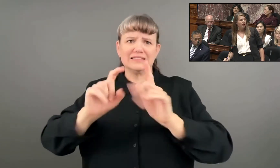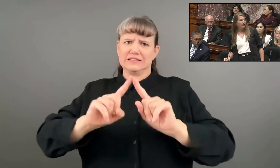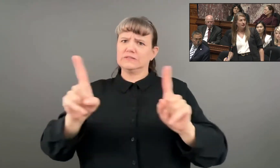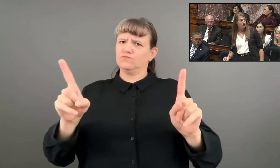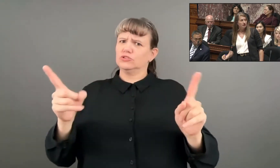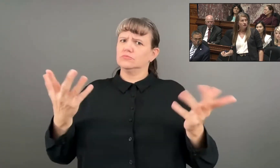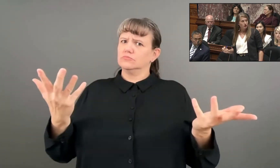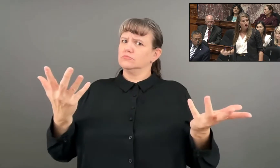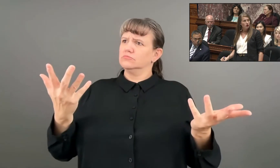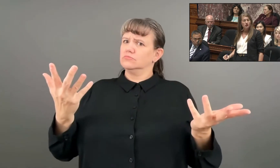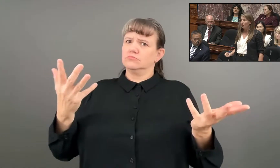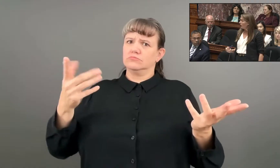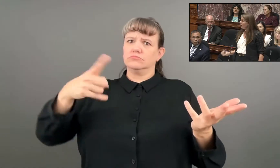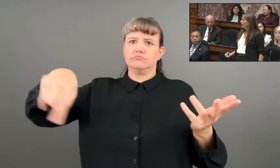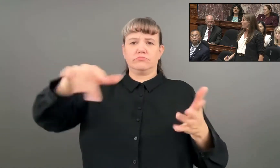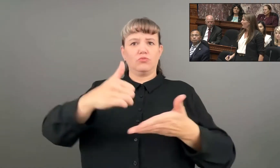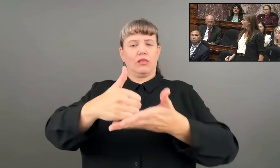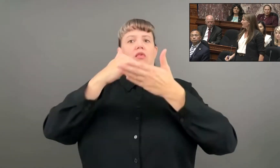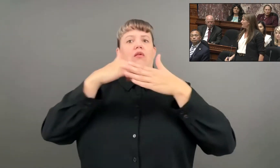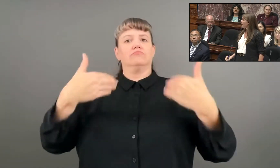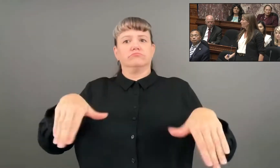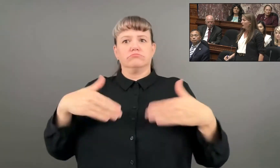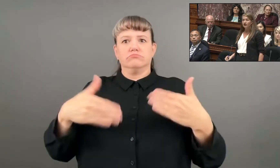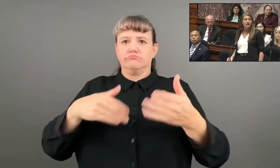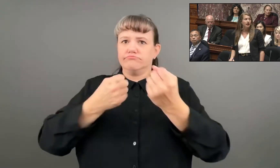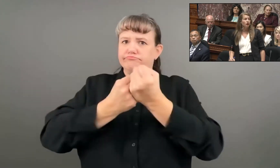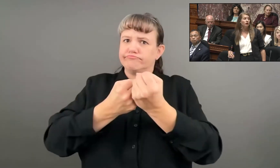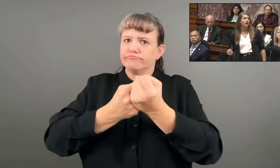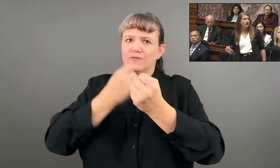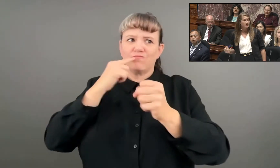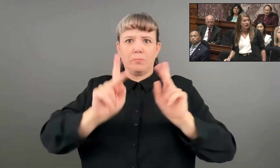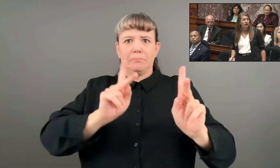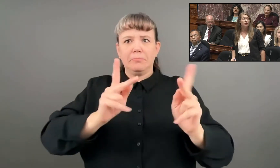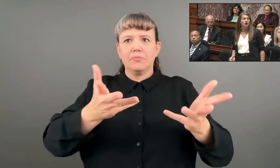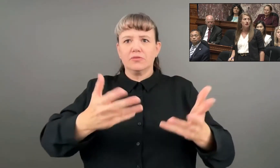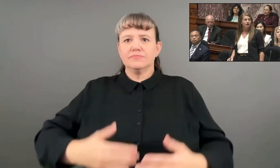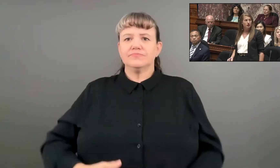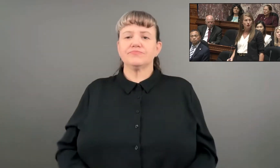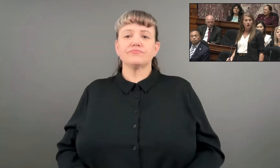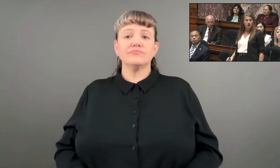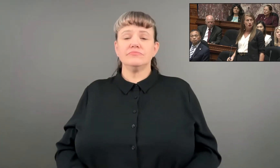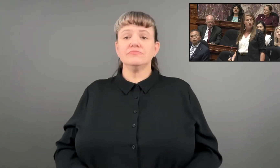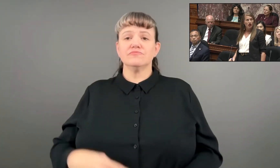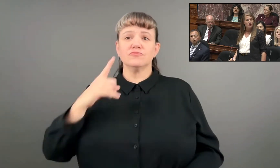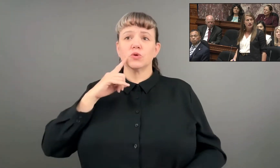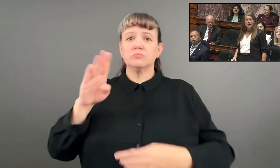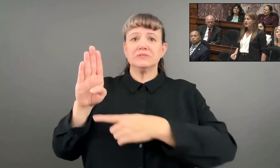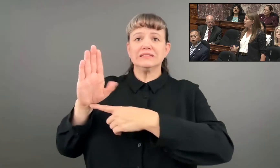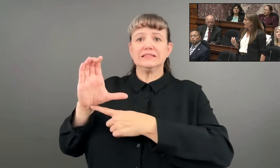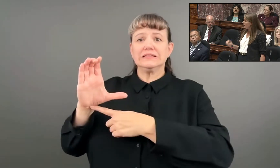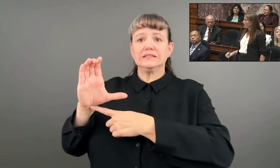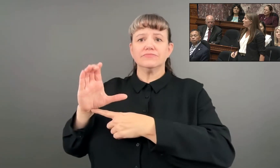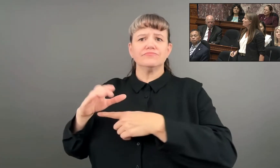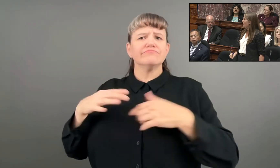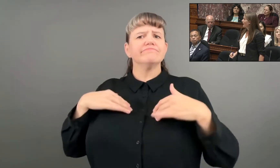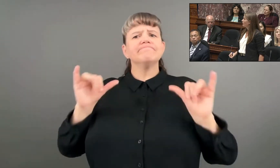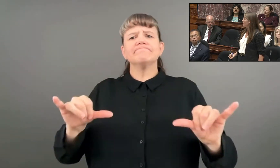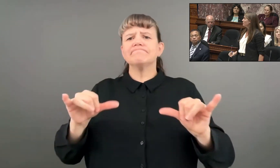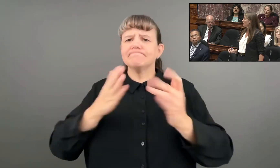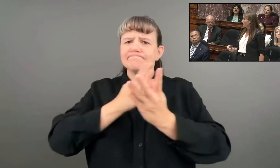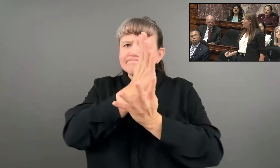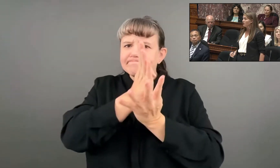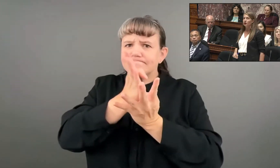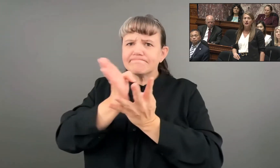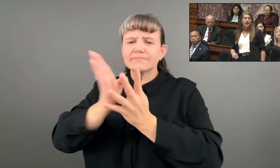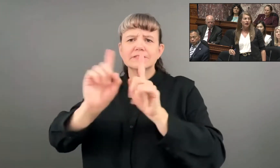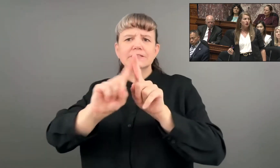tangible difference for folks all across this province, and we will continue to use every tool in the toolbox to continue to make housing